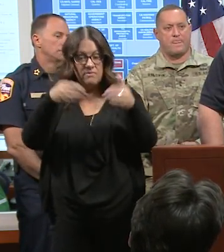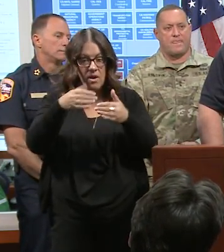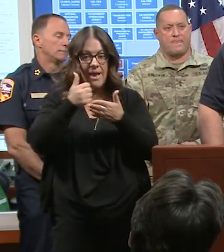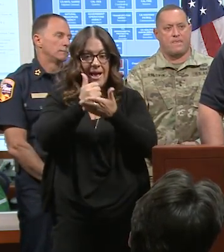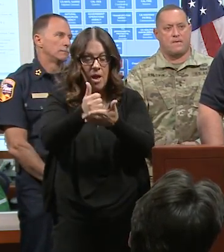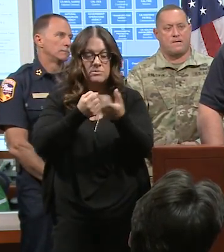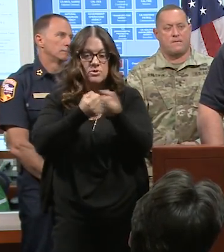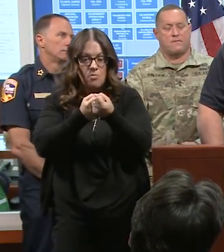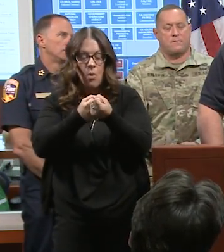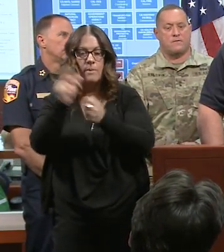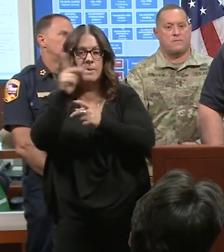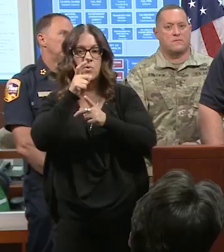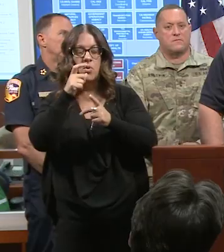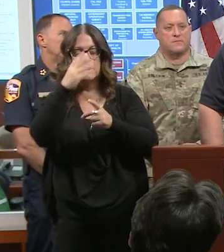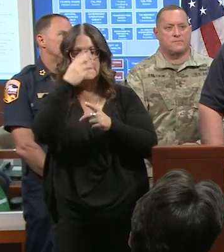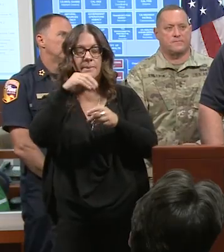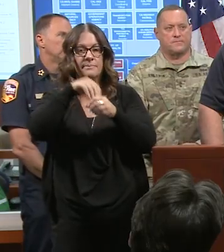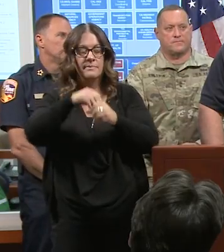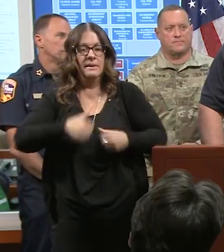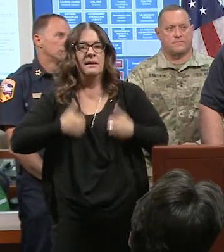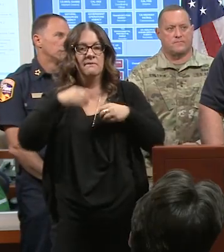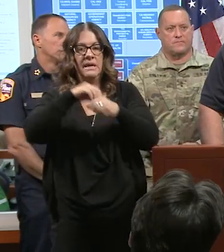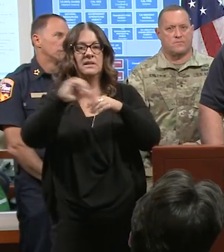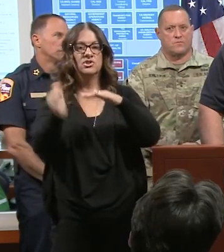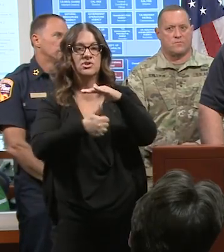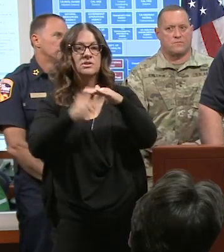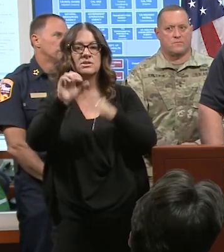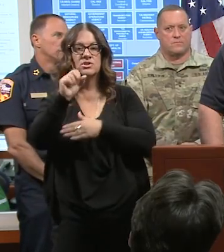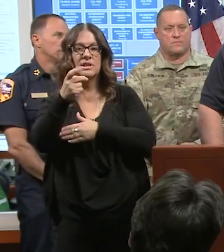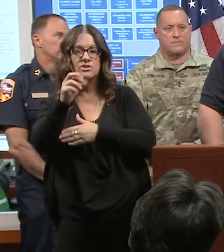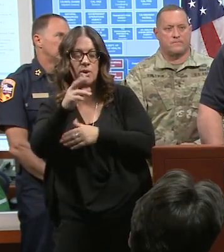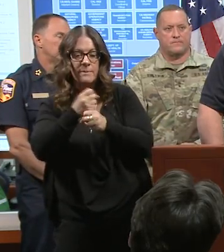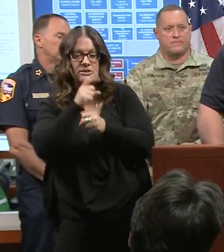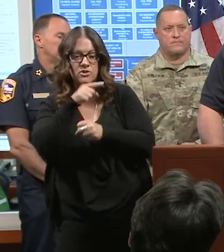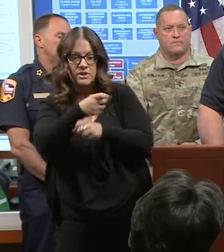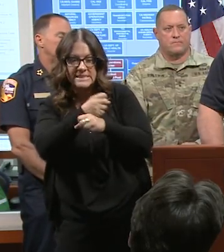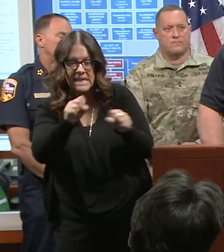by providing commodities to those shelters in the interim and making sure